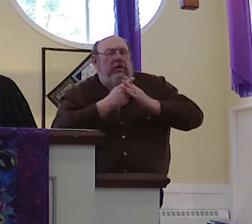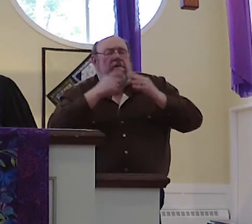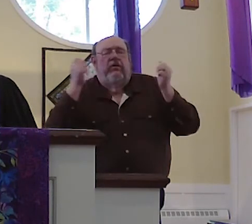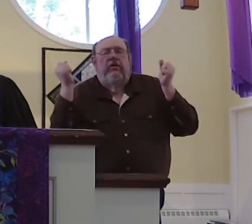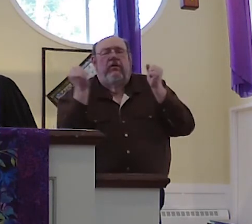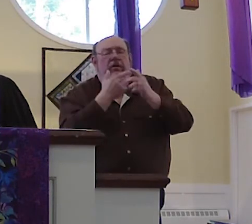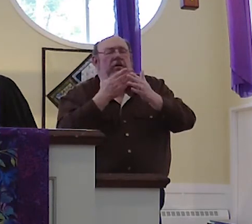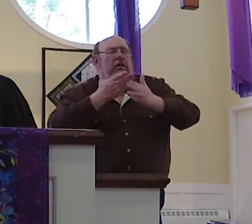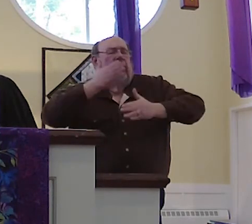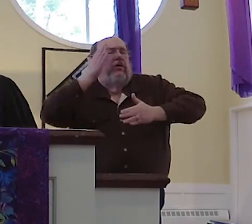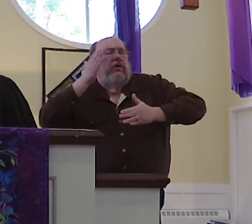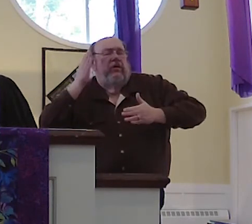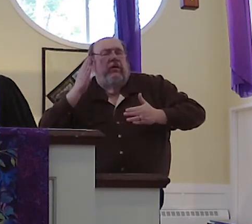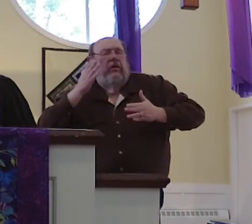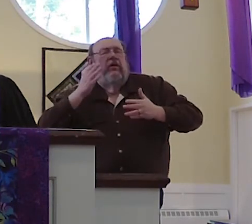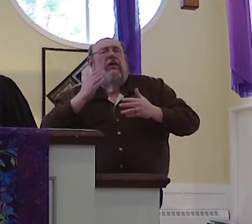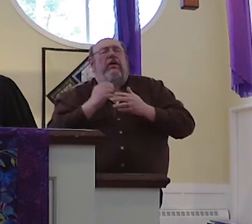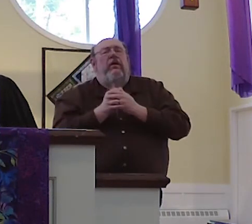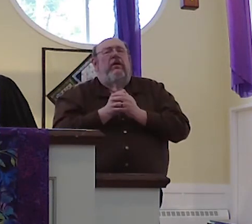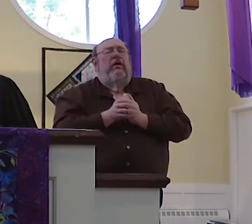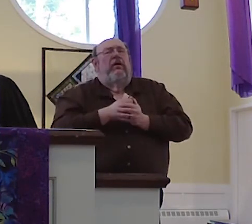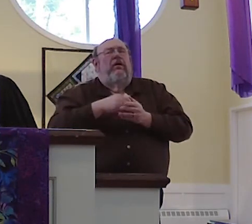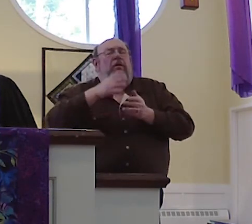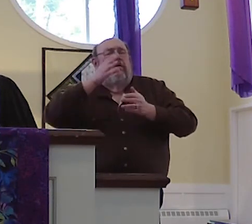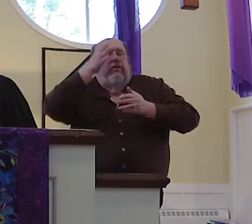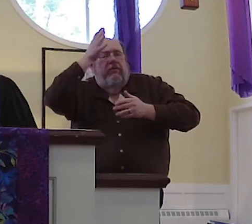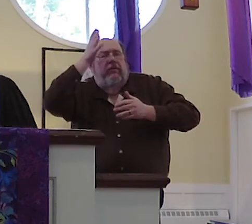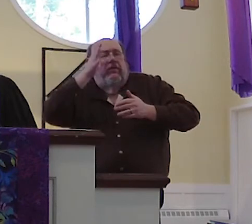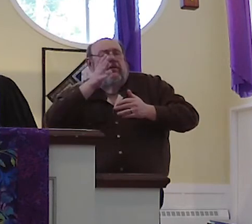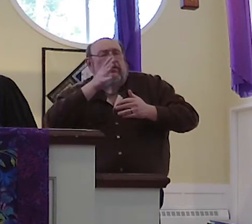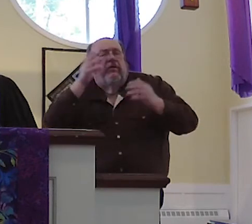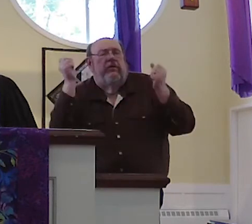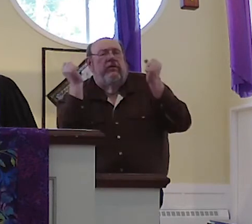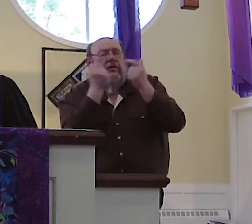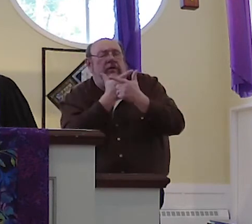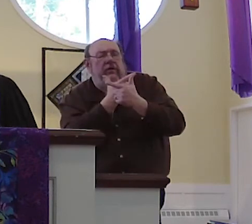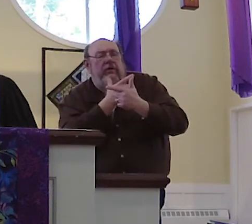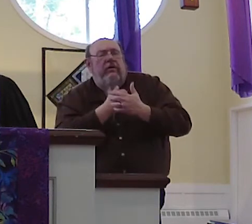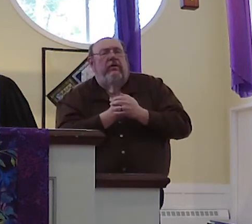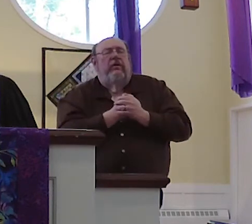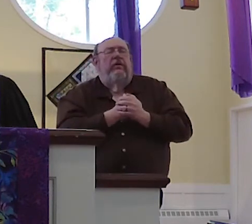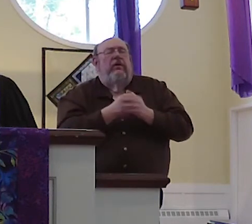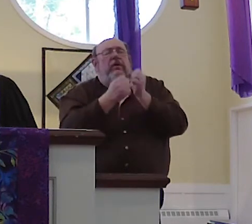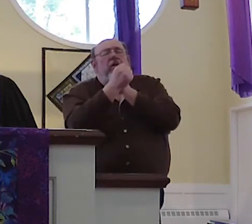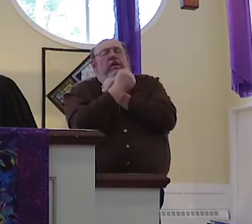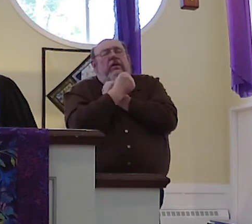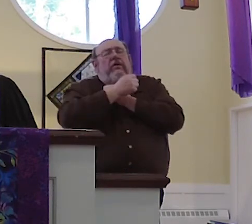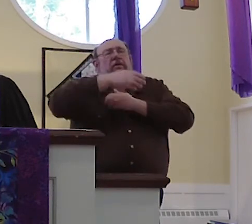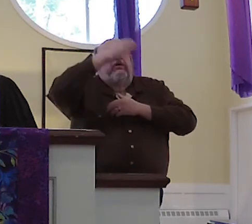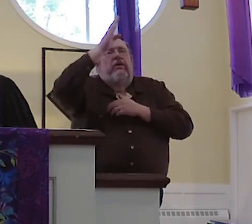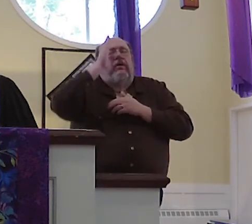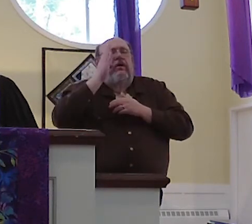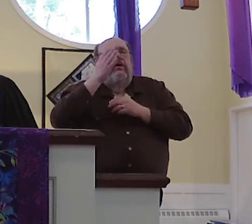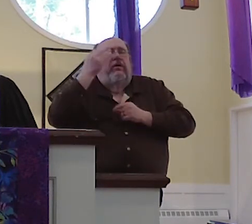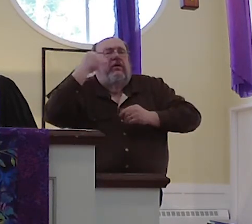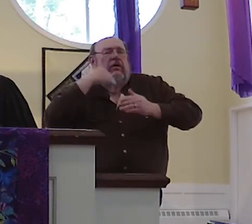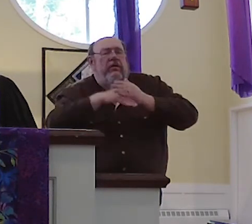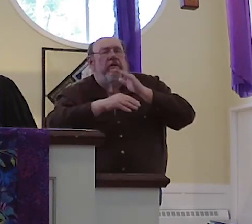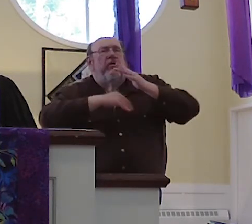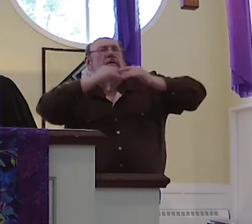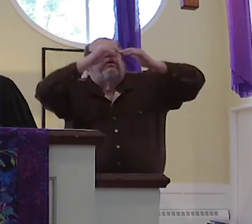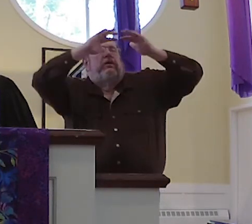that shall be, Father and Mother of us all, loving God, in whom is heaven.